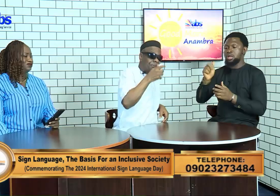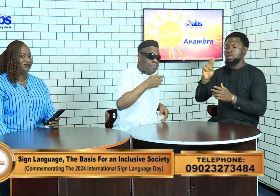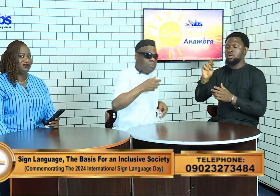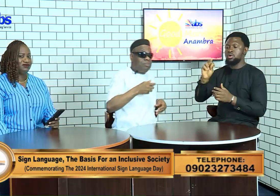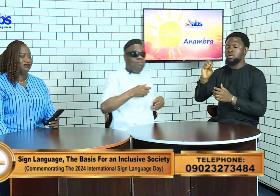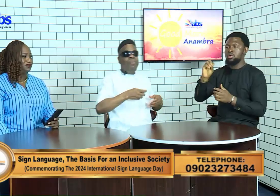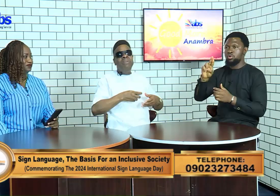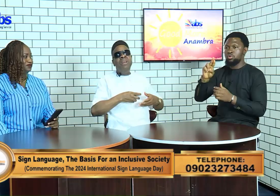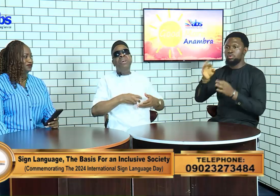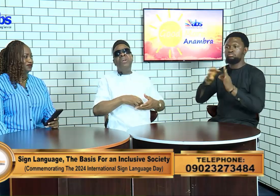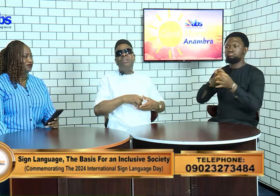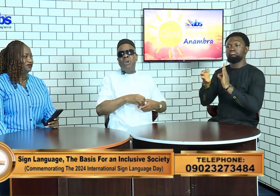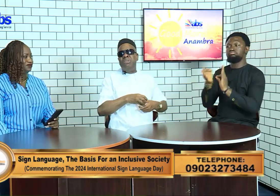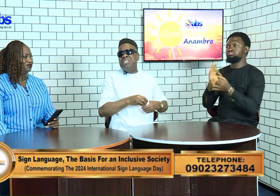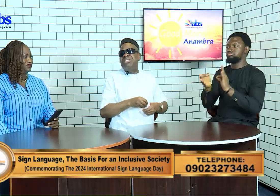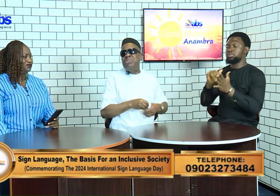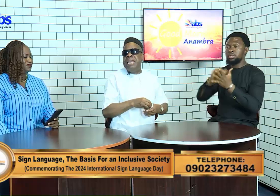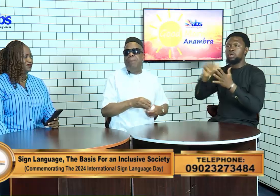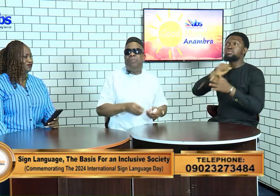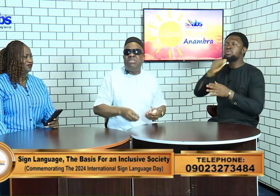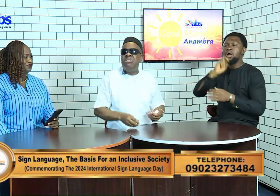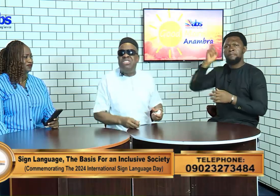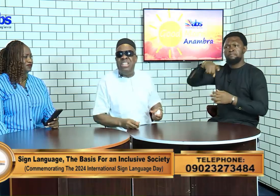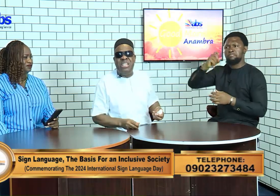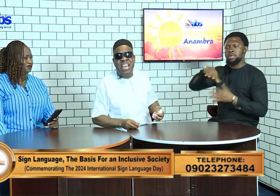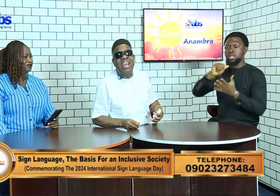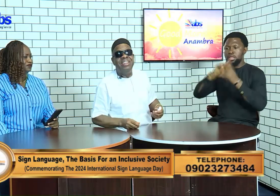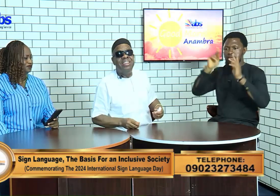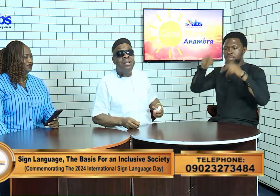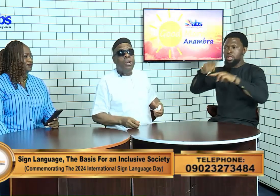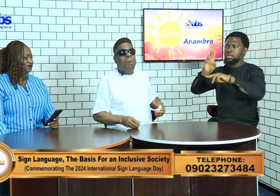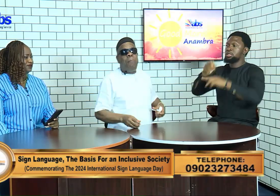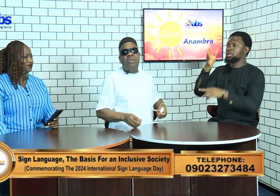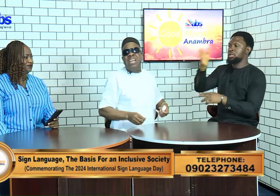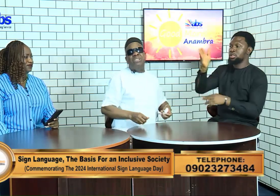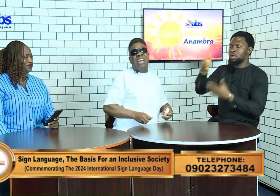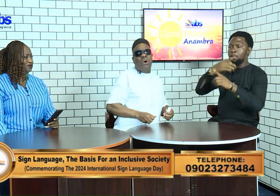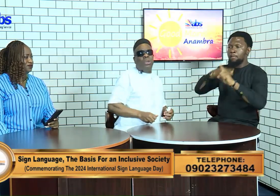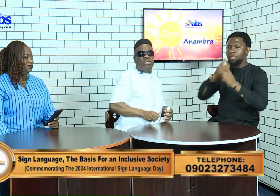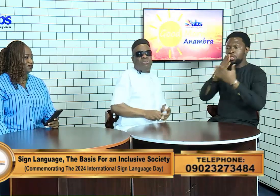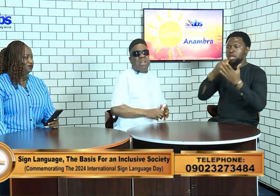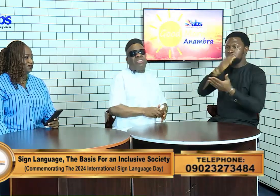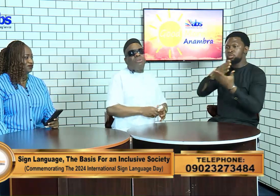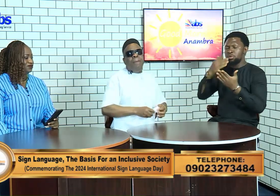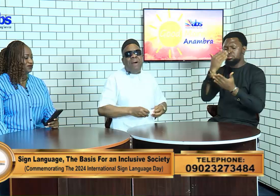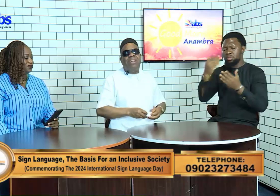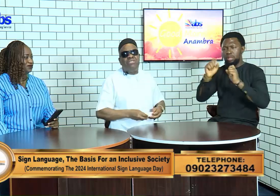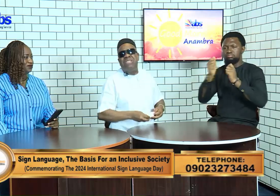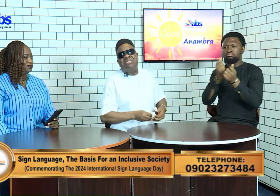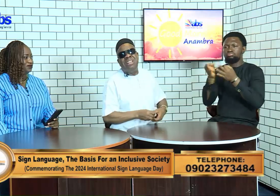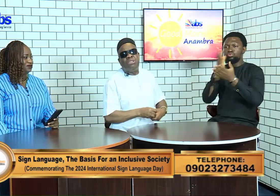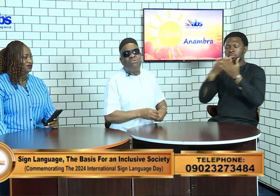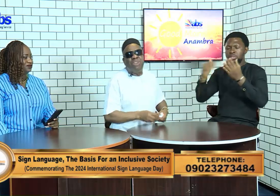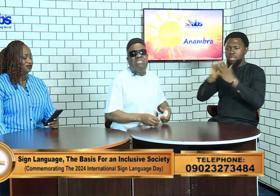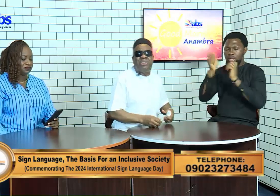translator. Not necessarily a person sitting there, But there is an translator,